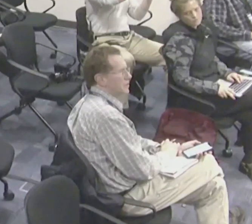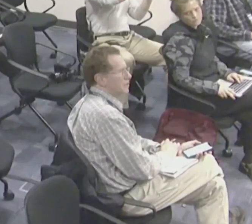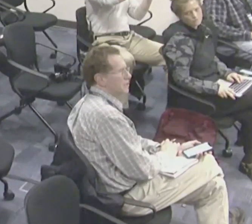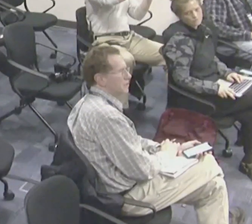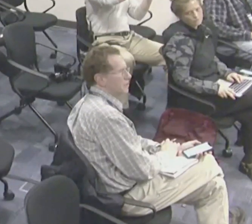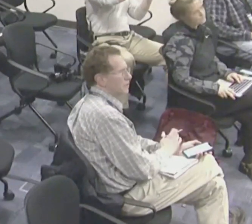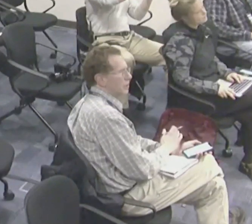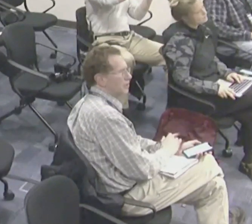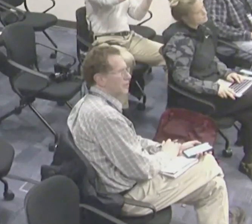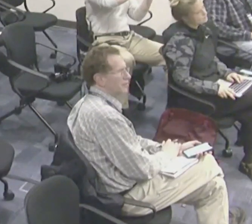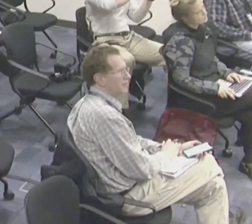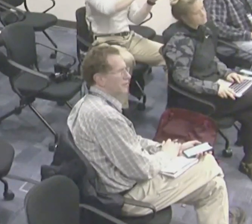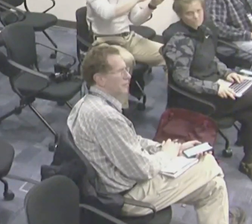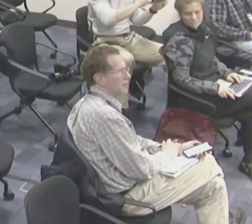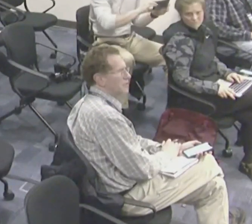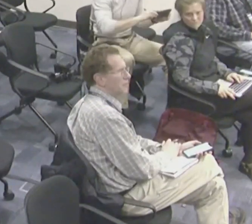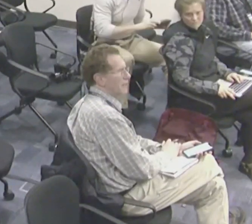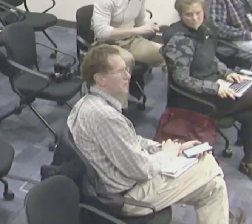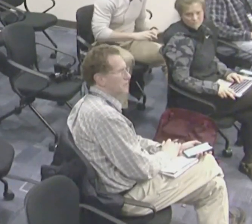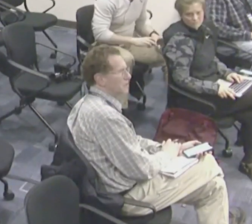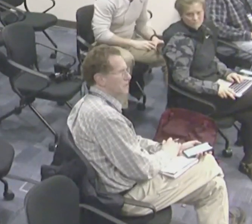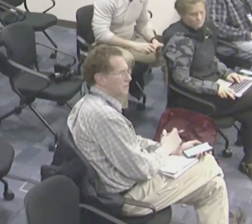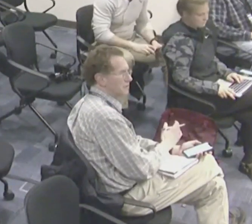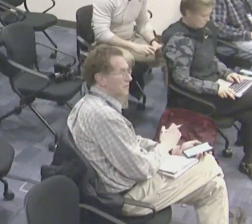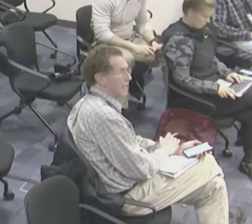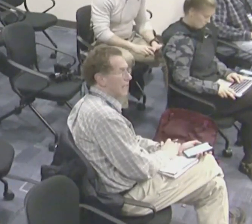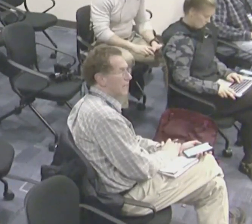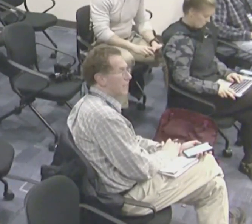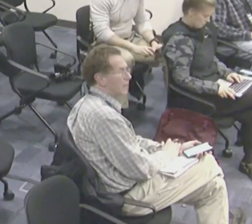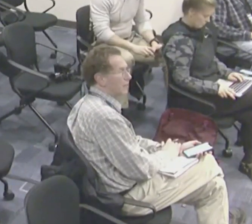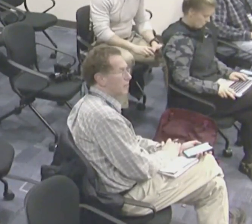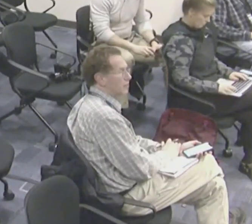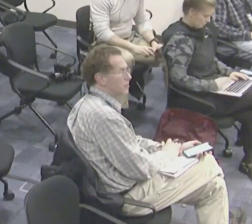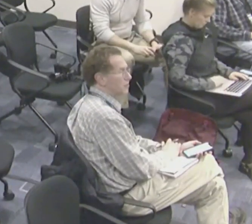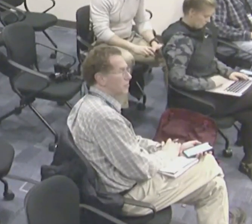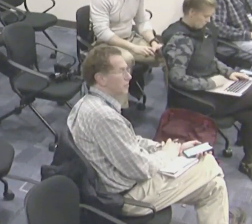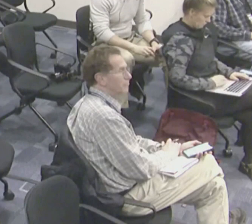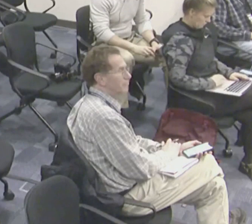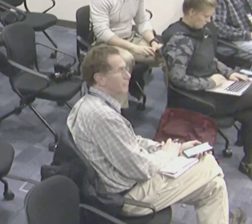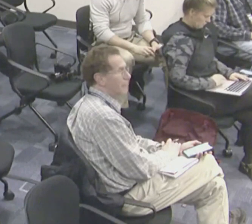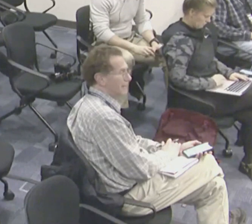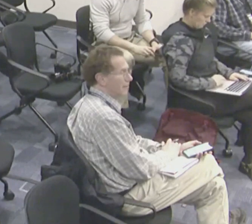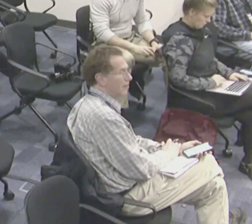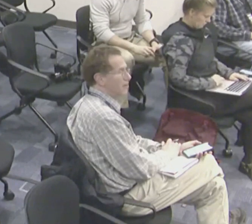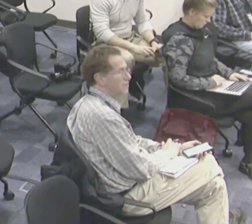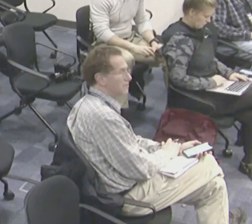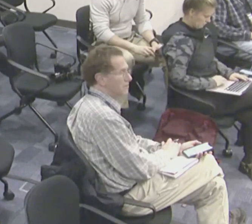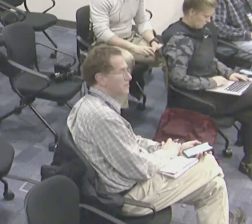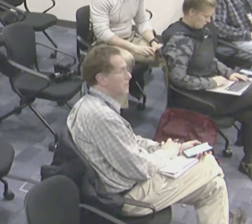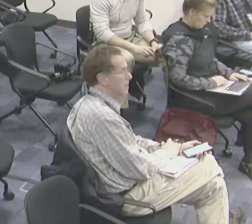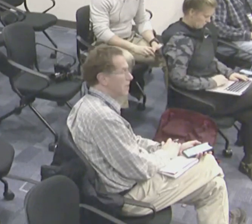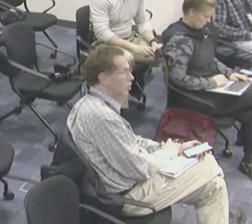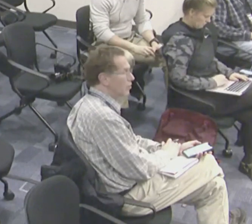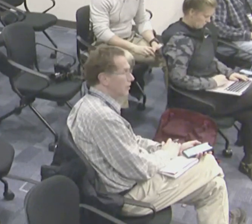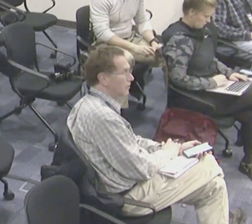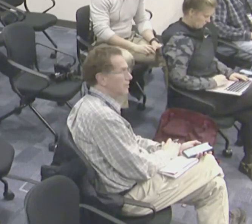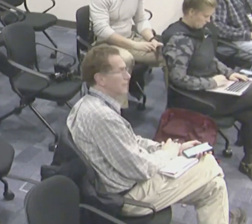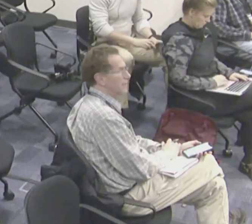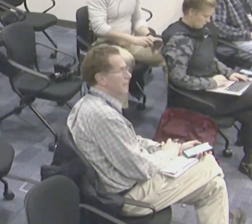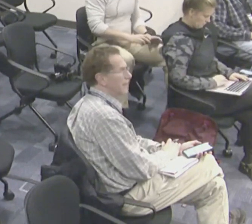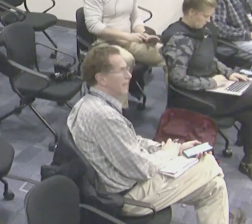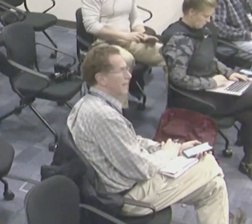the casinos? I know a couple have made some announcements, I think, today about closure, but by and large, they're staying